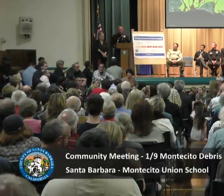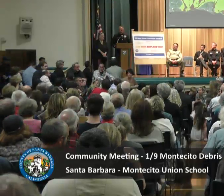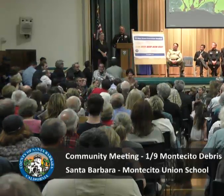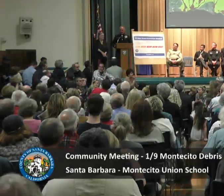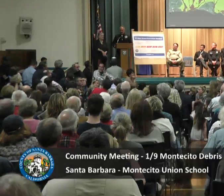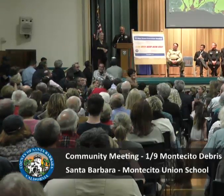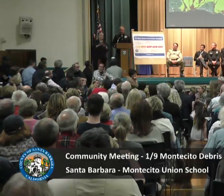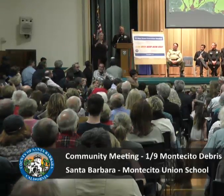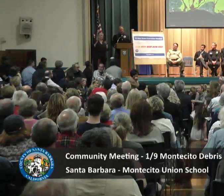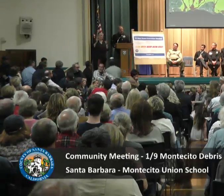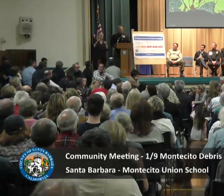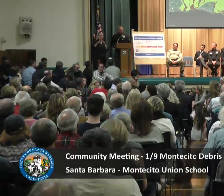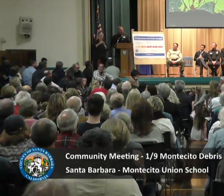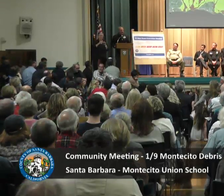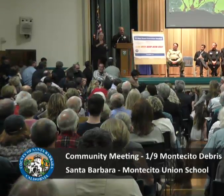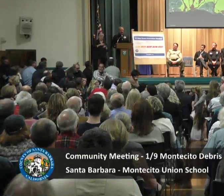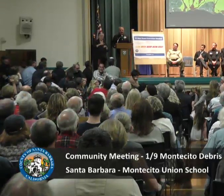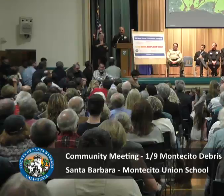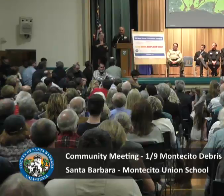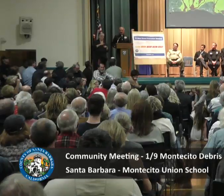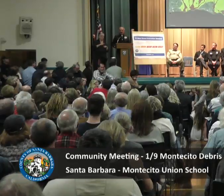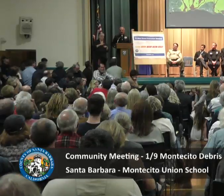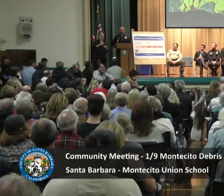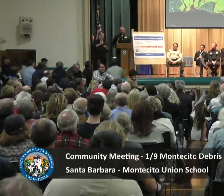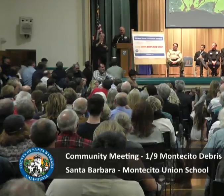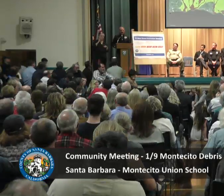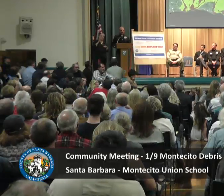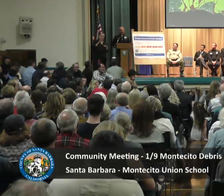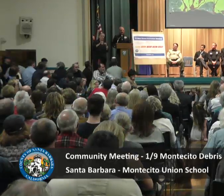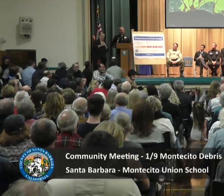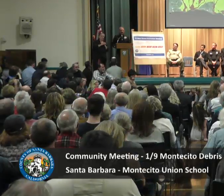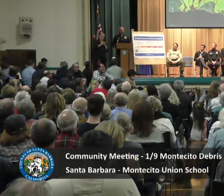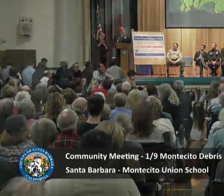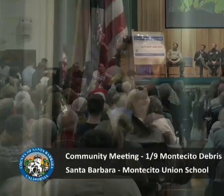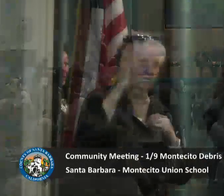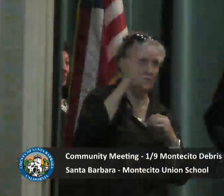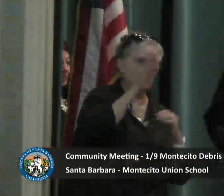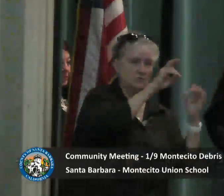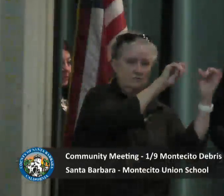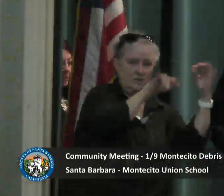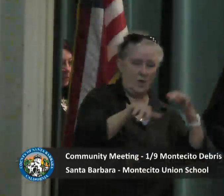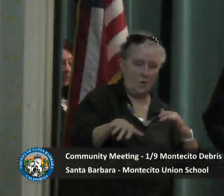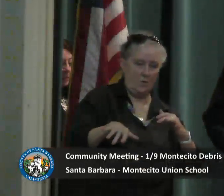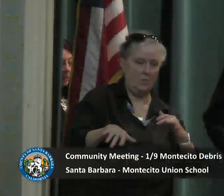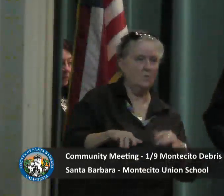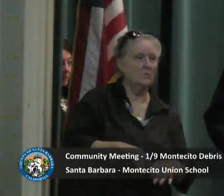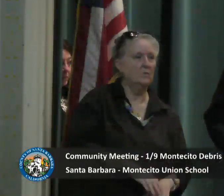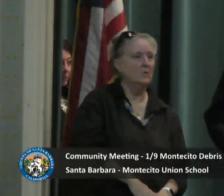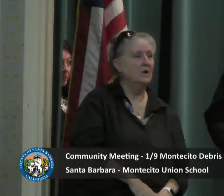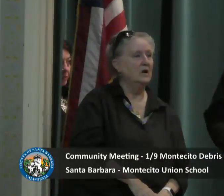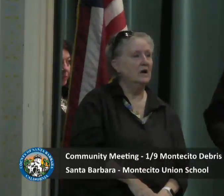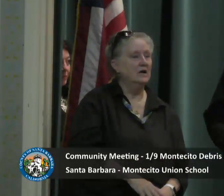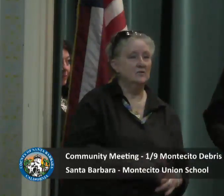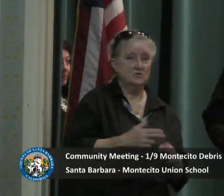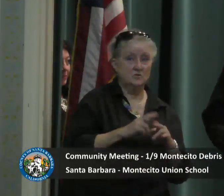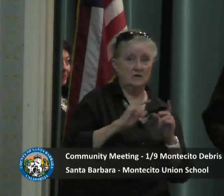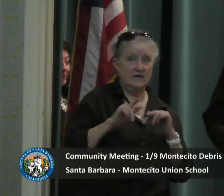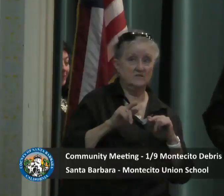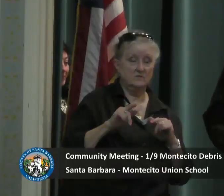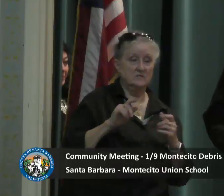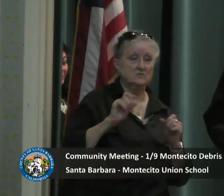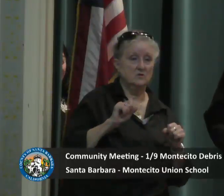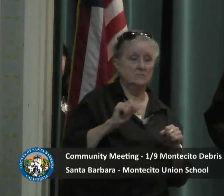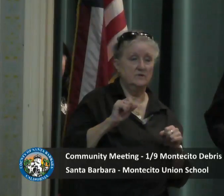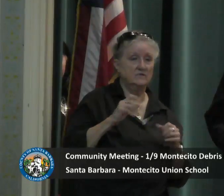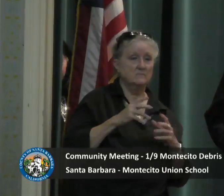A great question. How long will we be threatened by future debris flows? So the short answer is it could